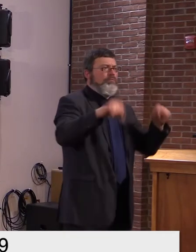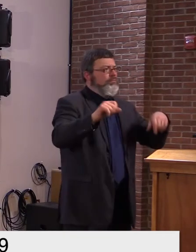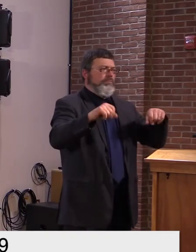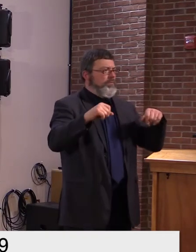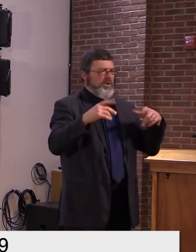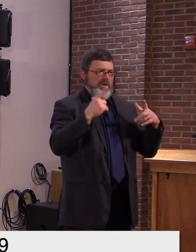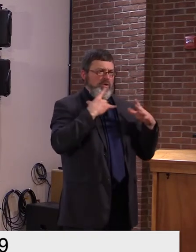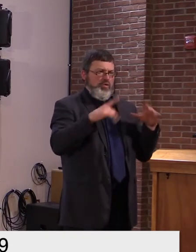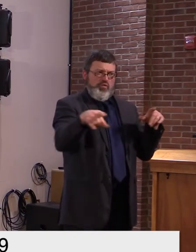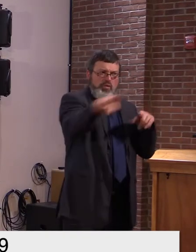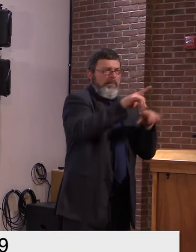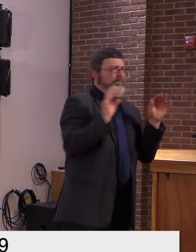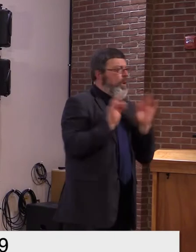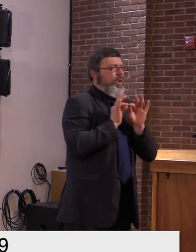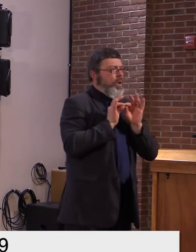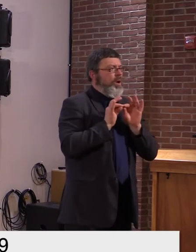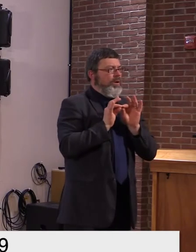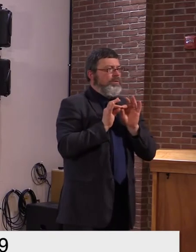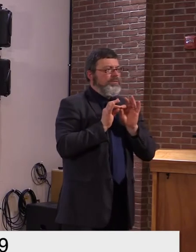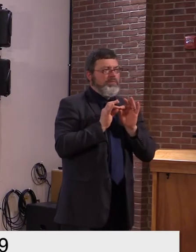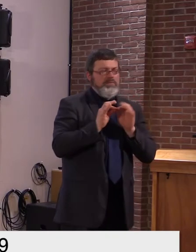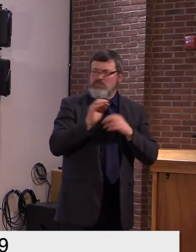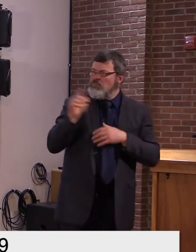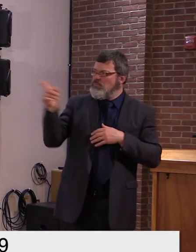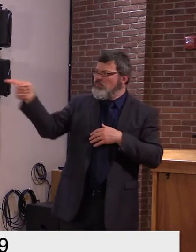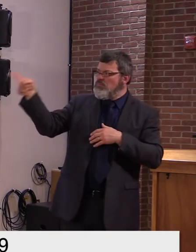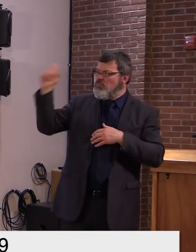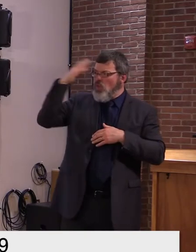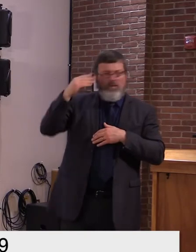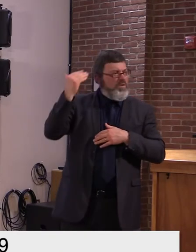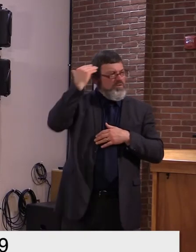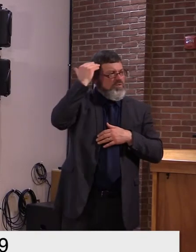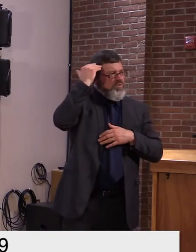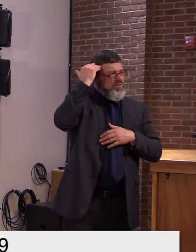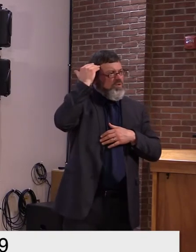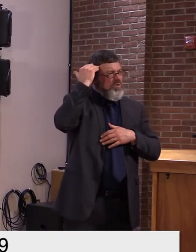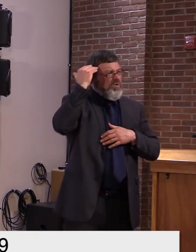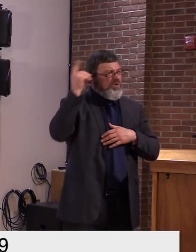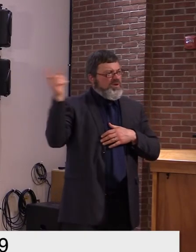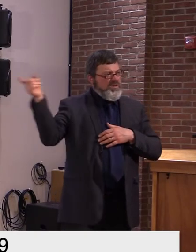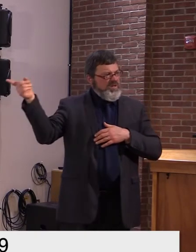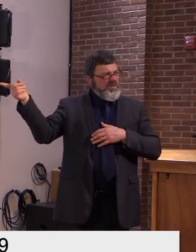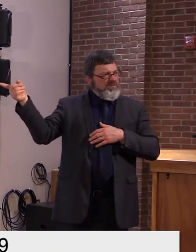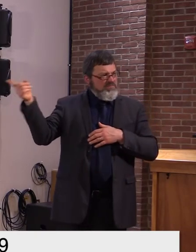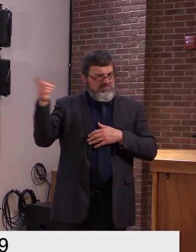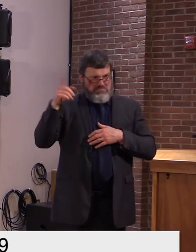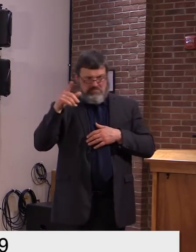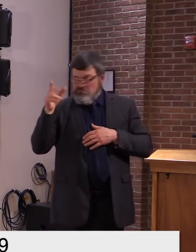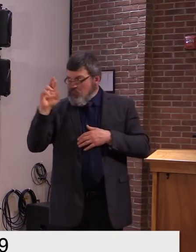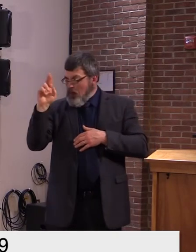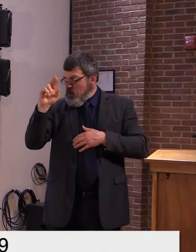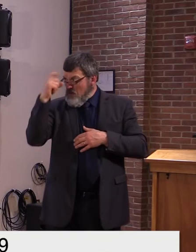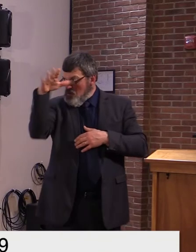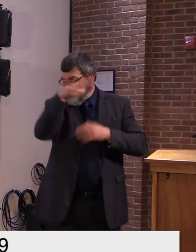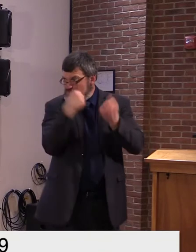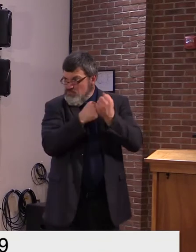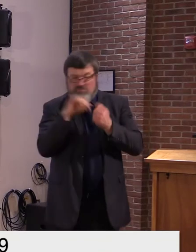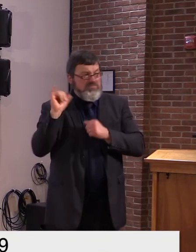sense, Governor Scott can speak to this, but the Republican governors, by and large, are advocates for state and local